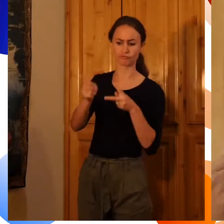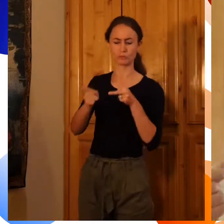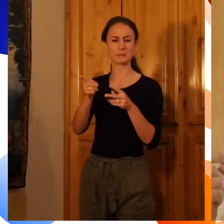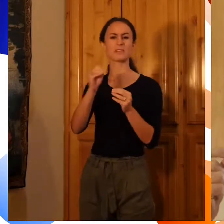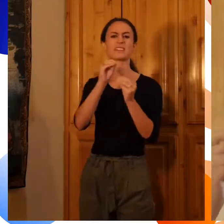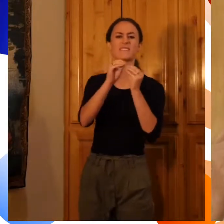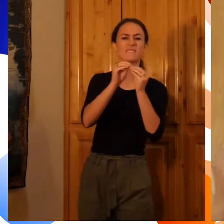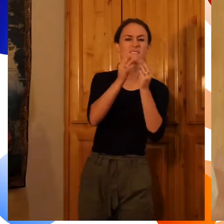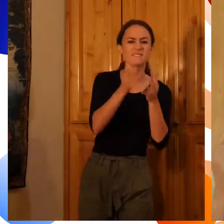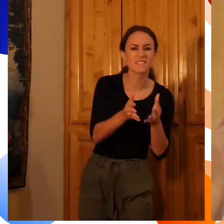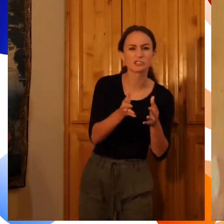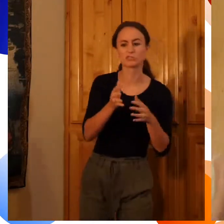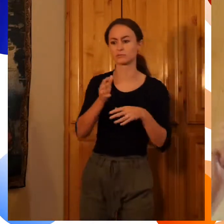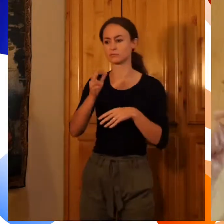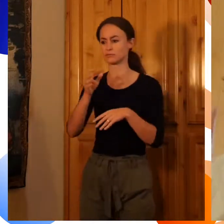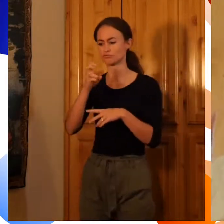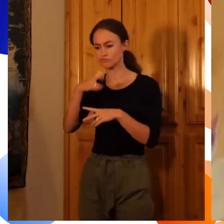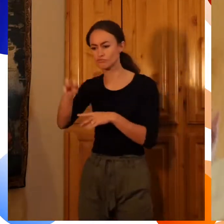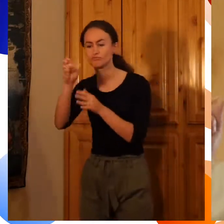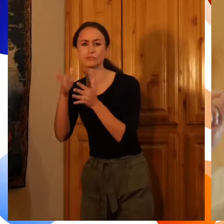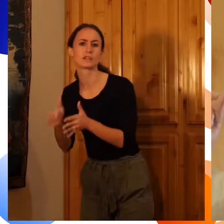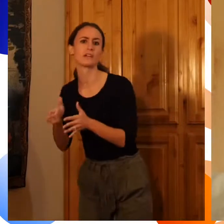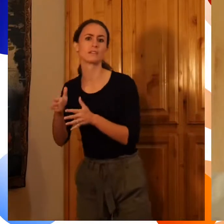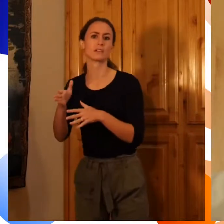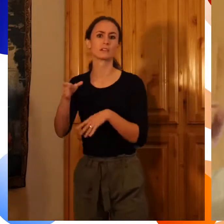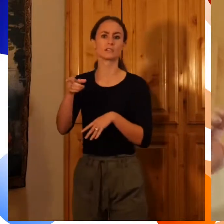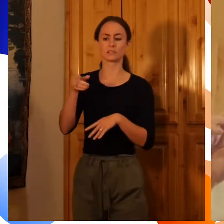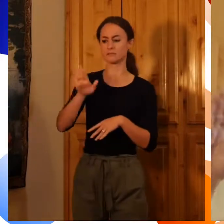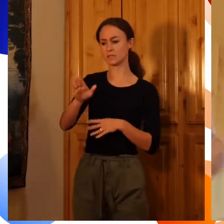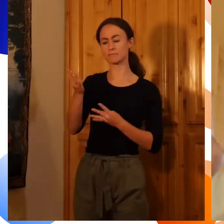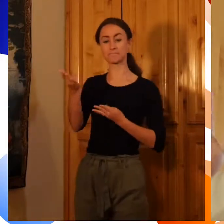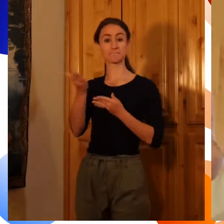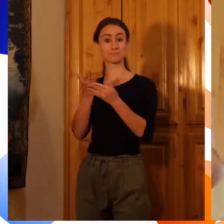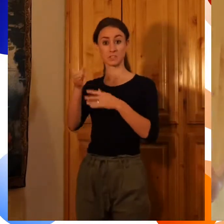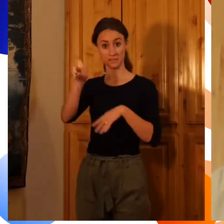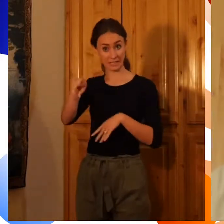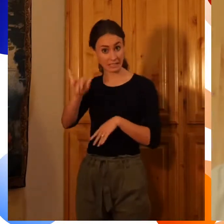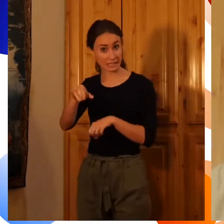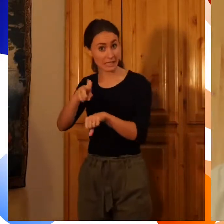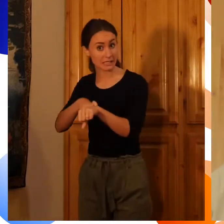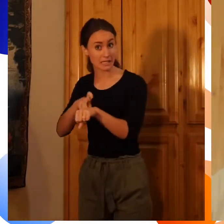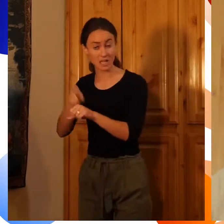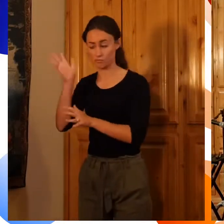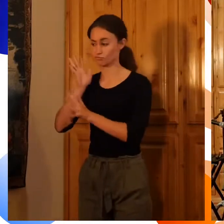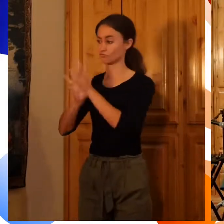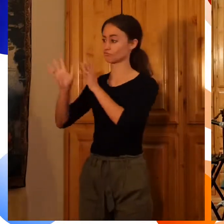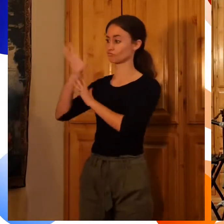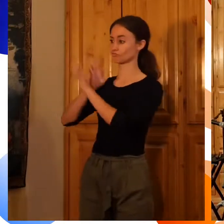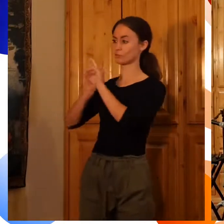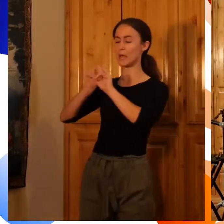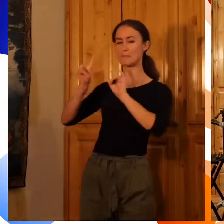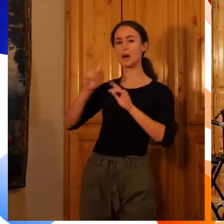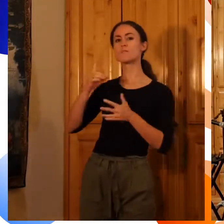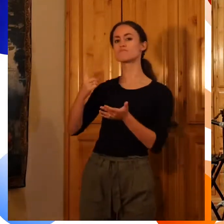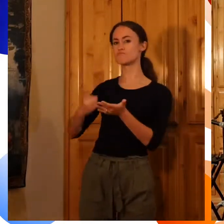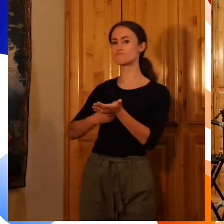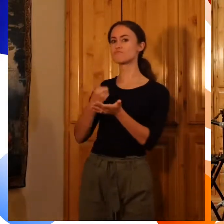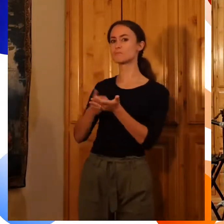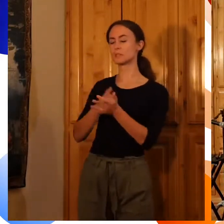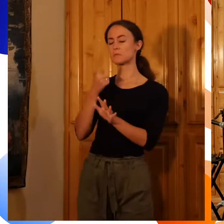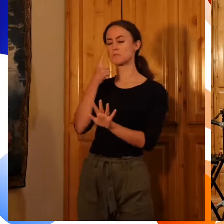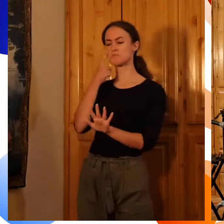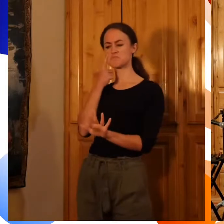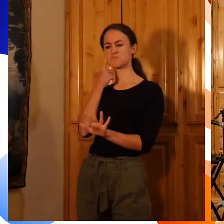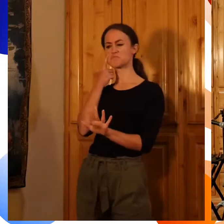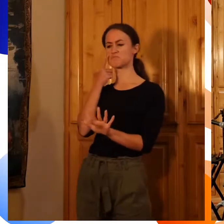And but they were, although their services were greatly needed, they were often suspected of stealing vegetables from your